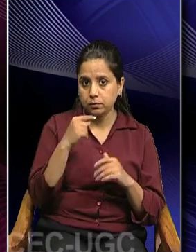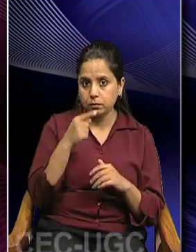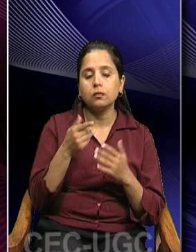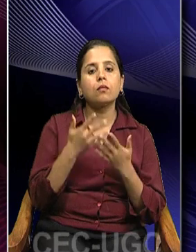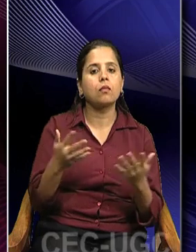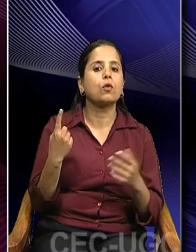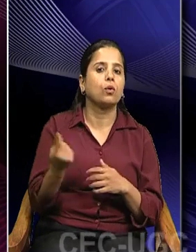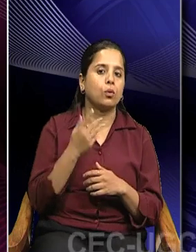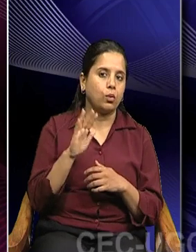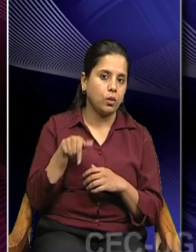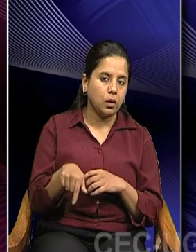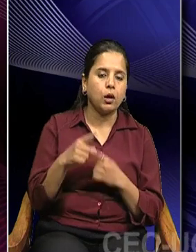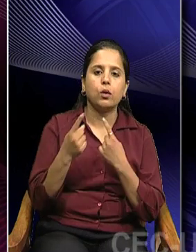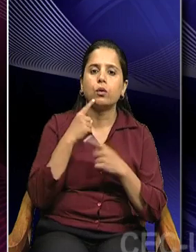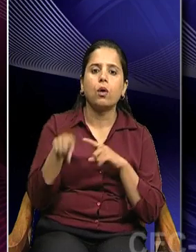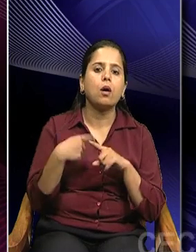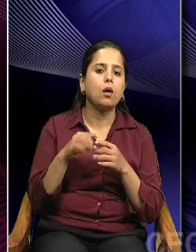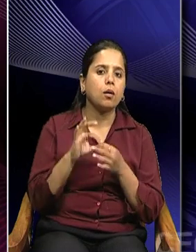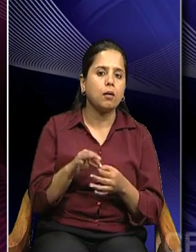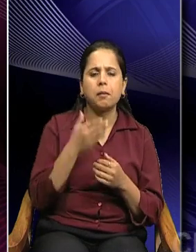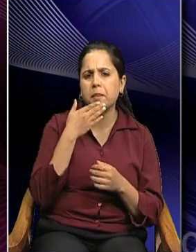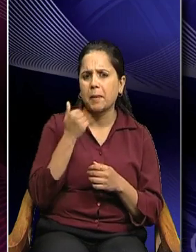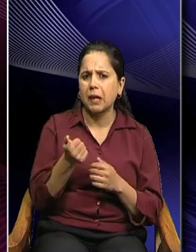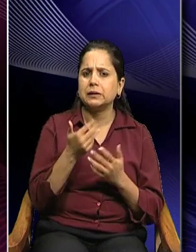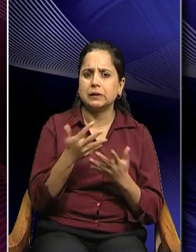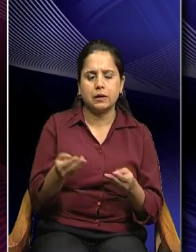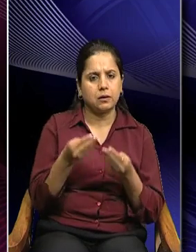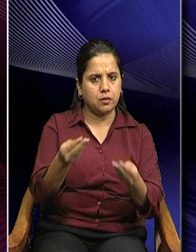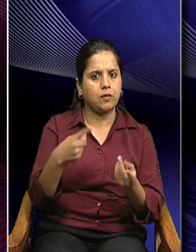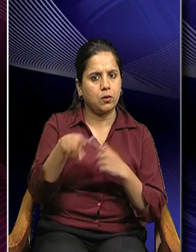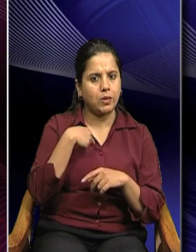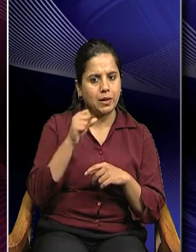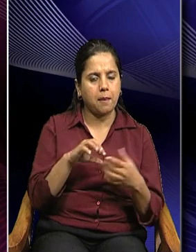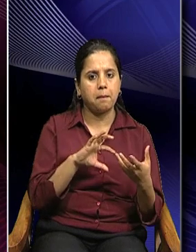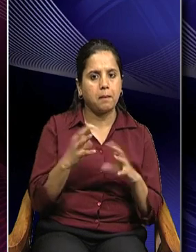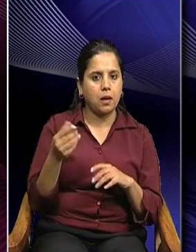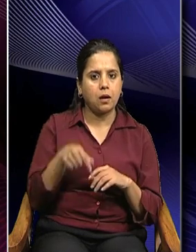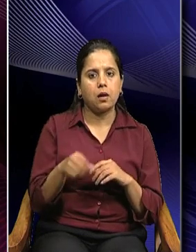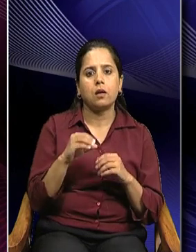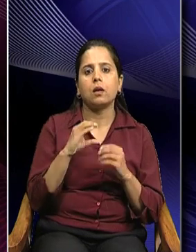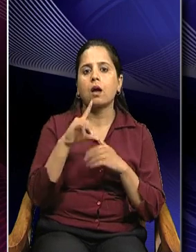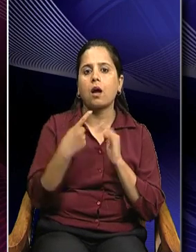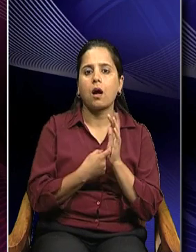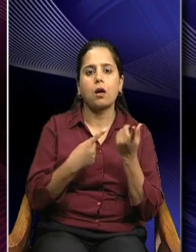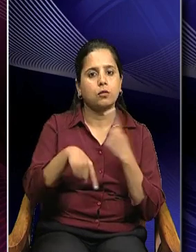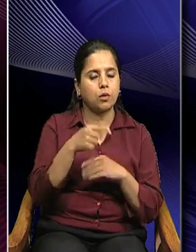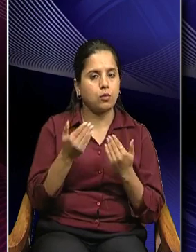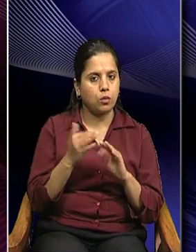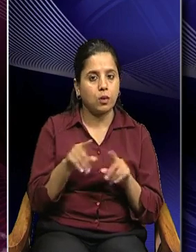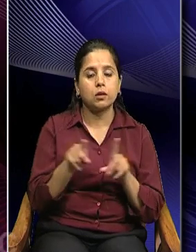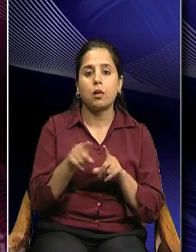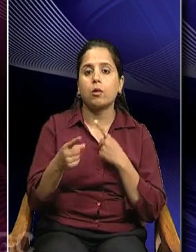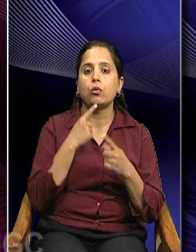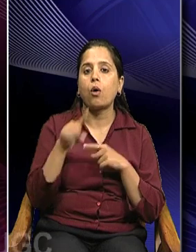product only. It used to talk about offering the best of the products which we can manufacture to the customers, and it was also